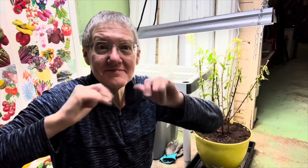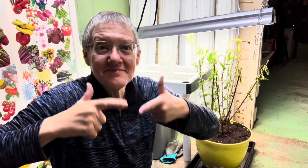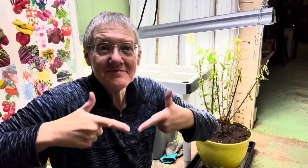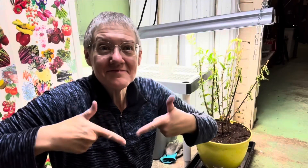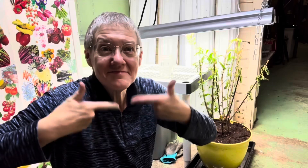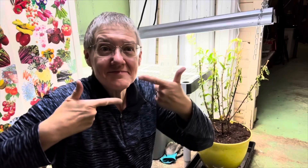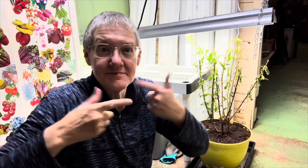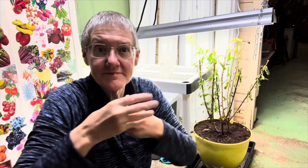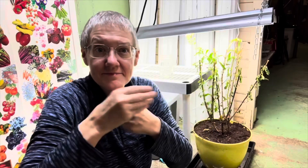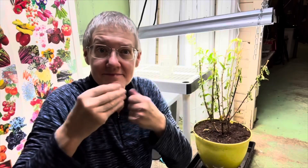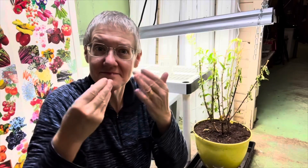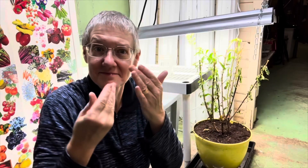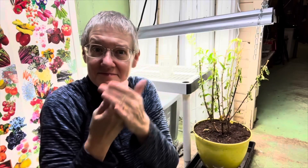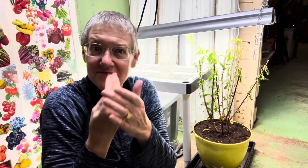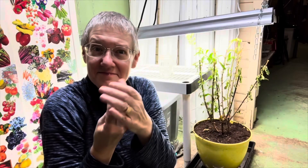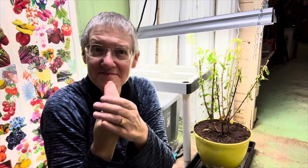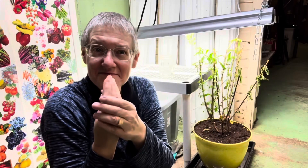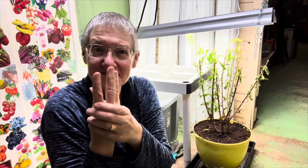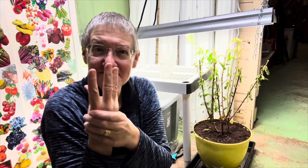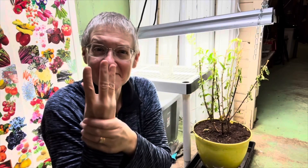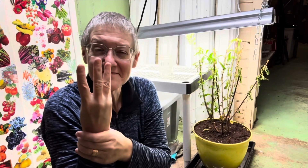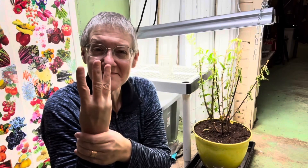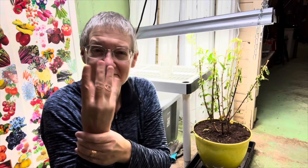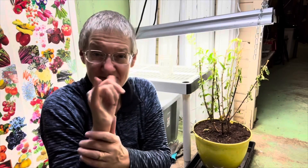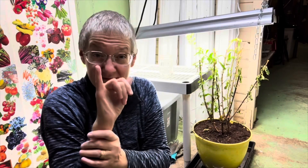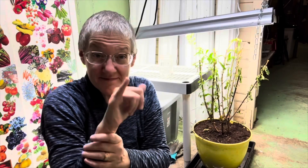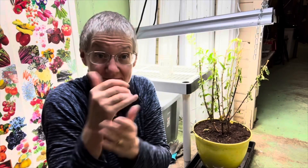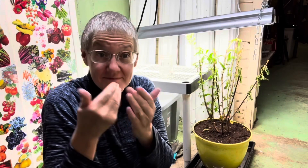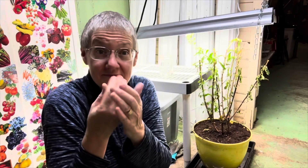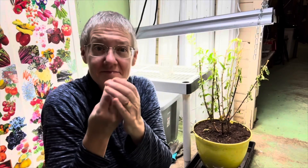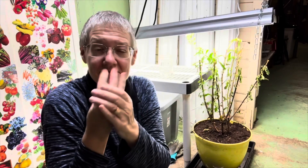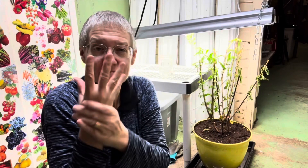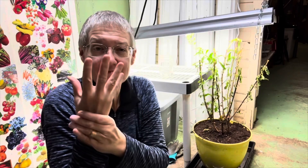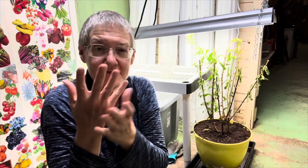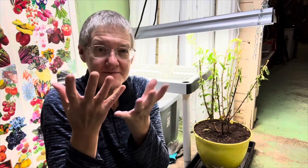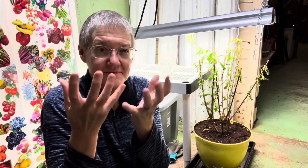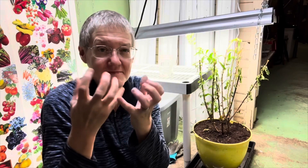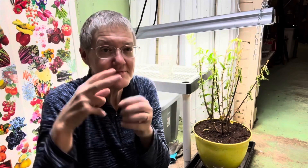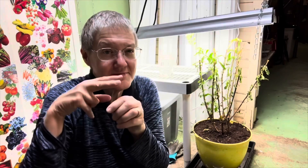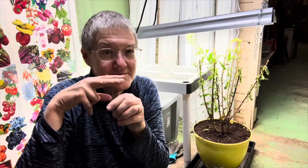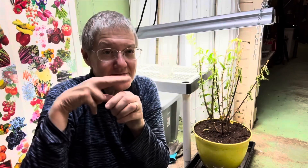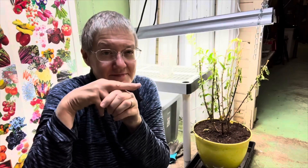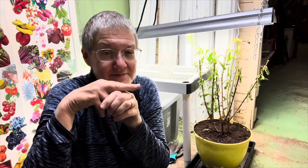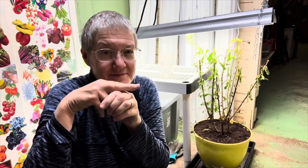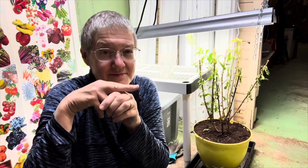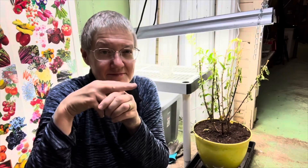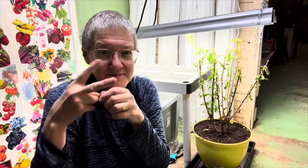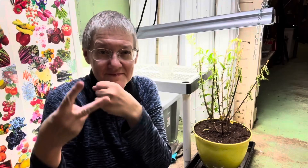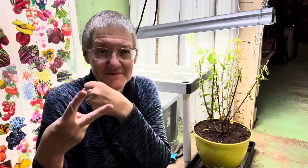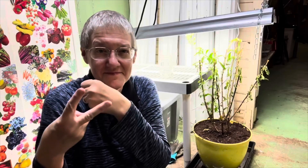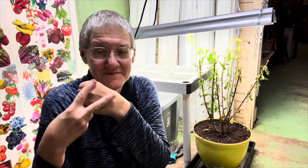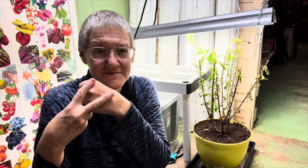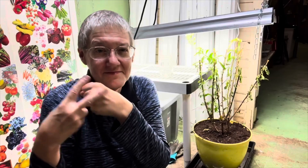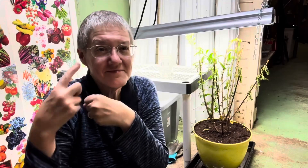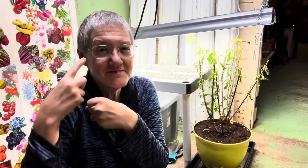It's still alive, and there's actually some new growth. That new growth, I want to snip off